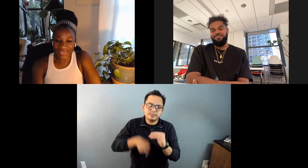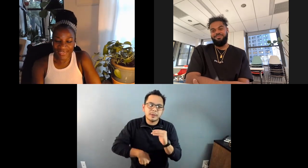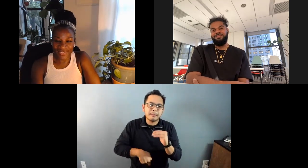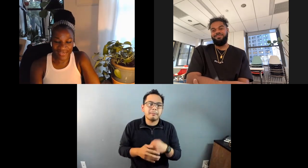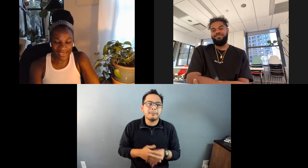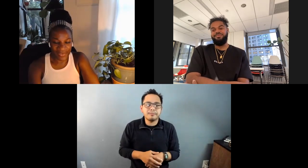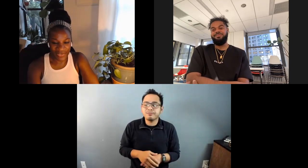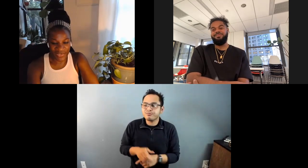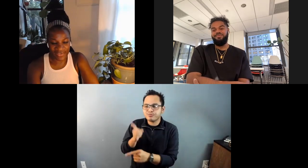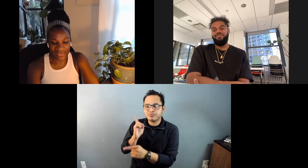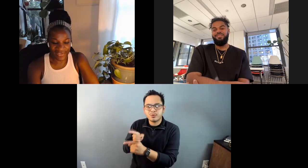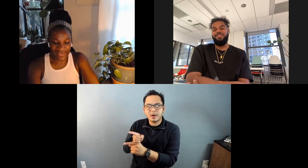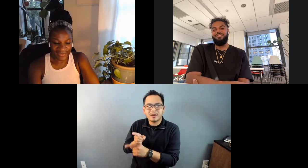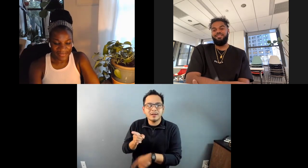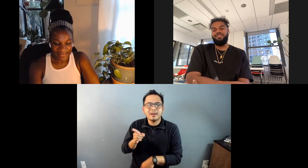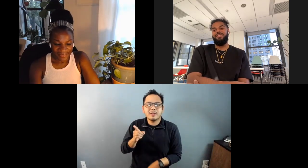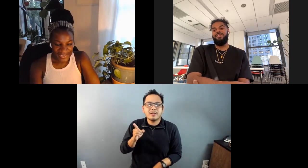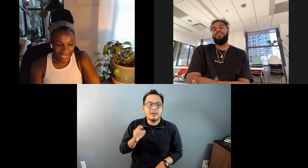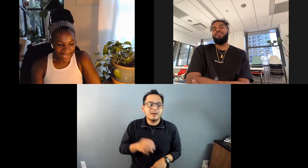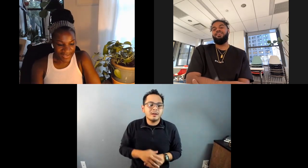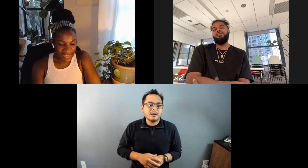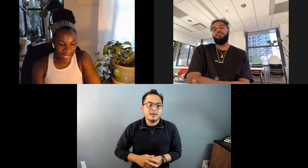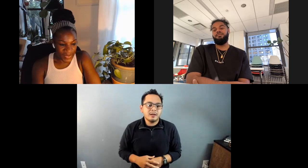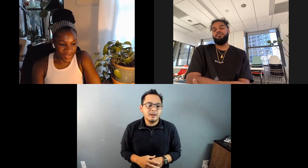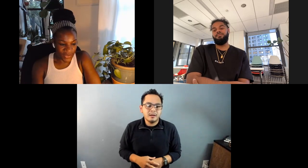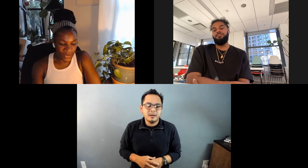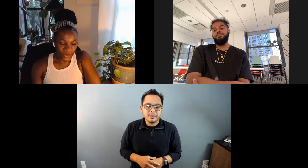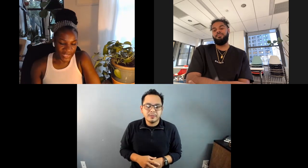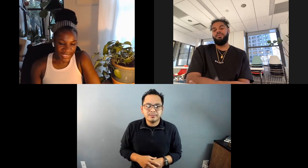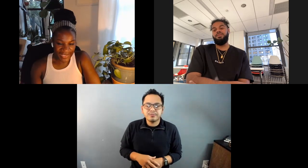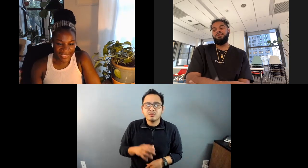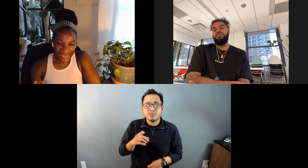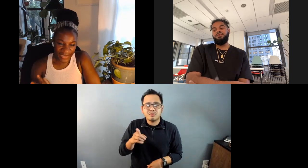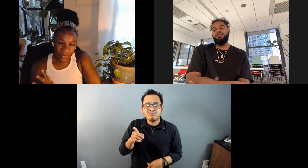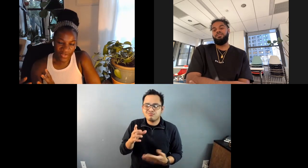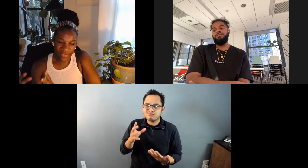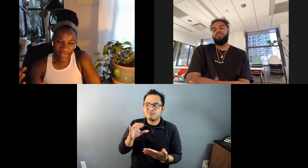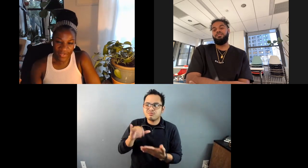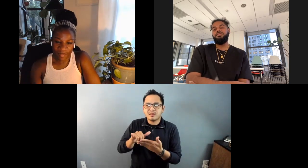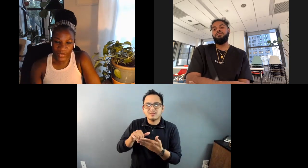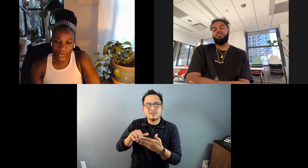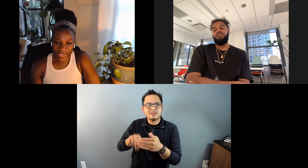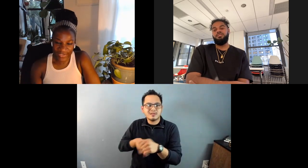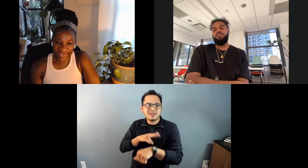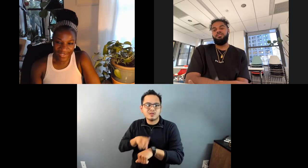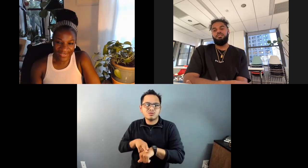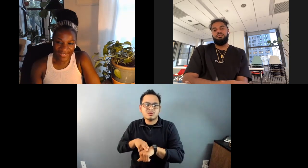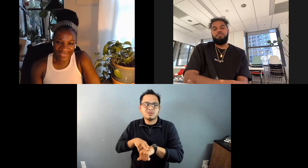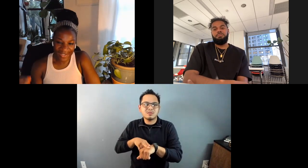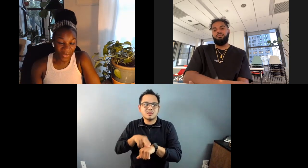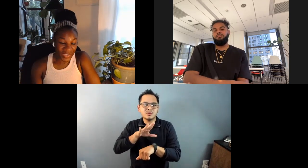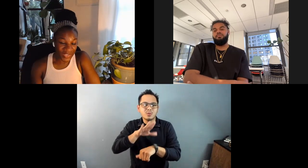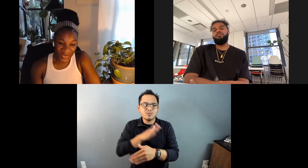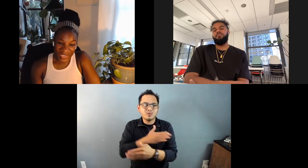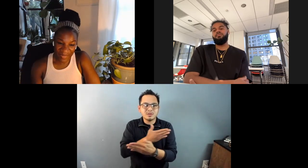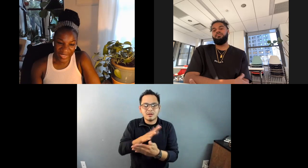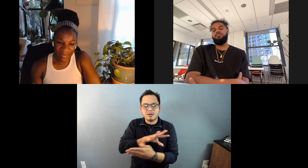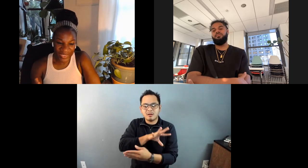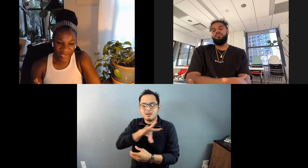Madonna and Whitney Houston. And so I kind of was like, I would flip through like his vinyl collection and just be like, what is this? What is